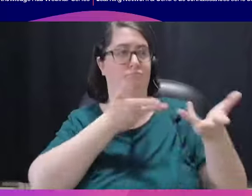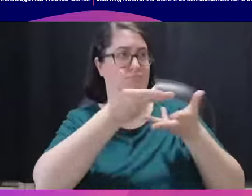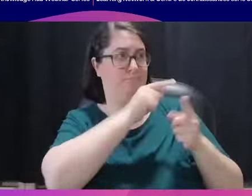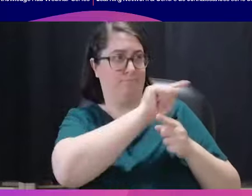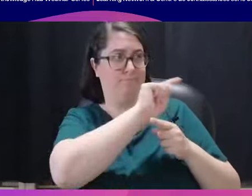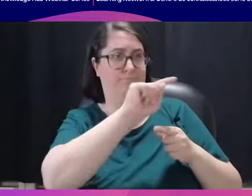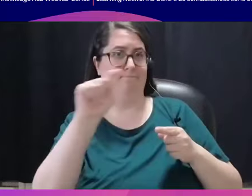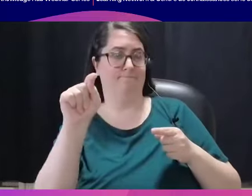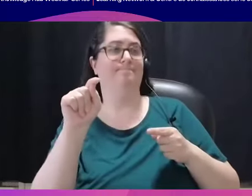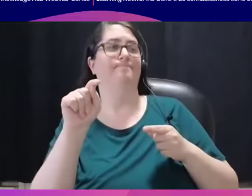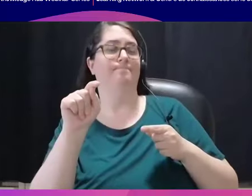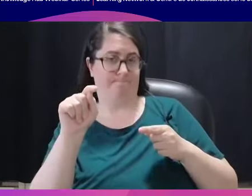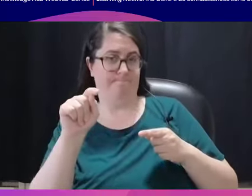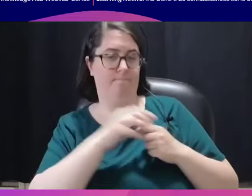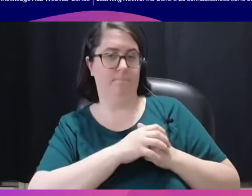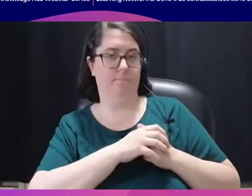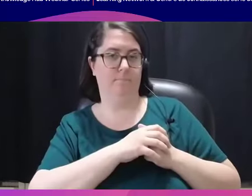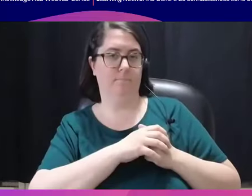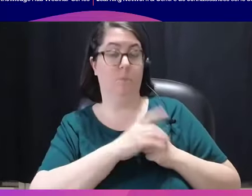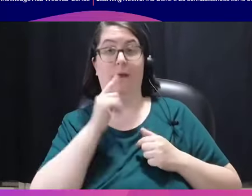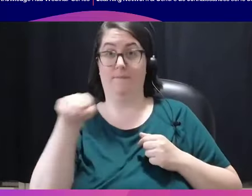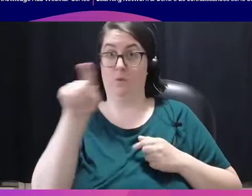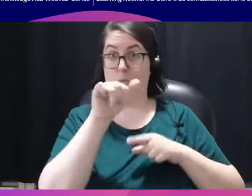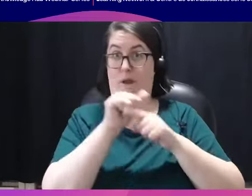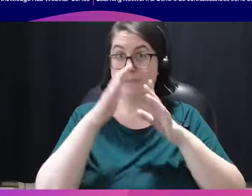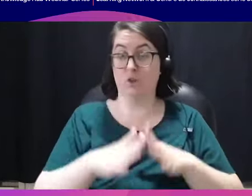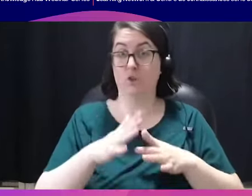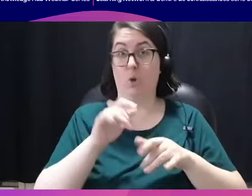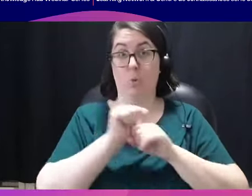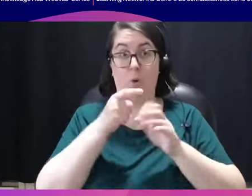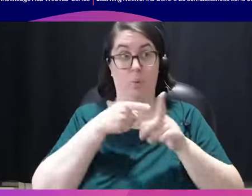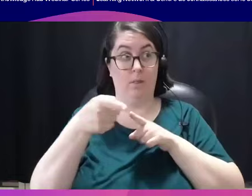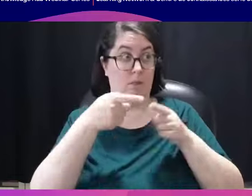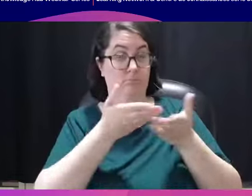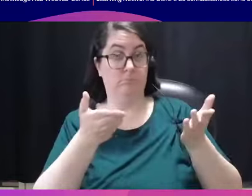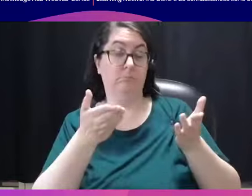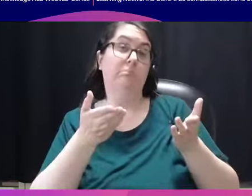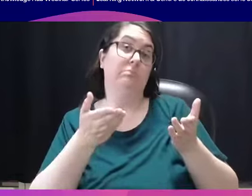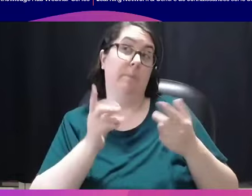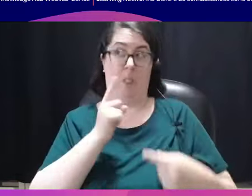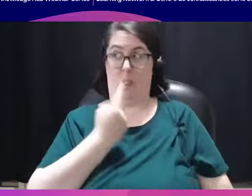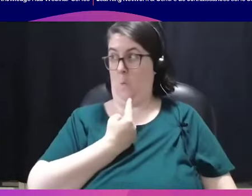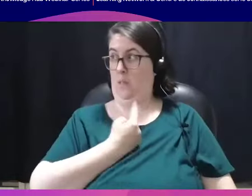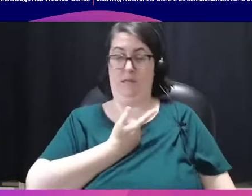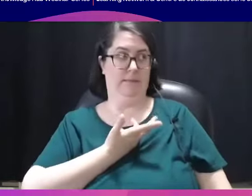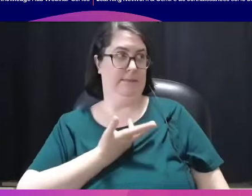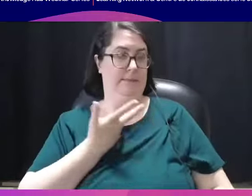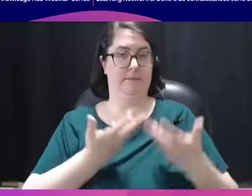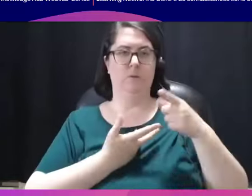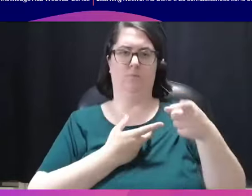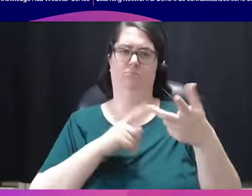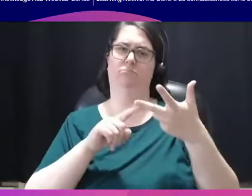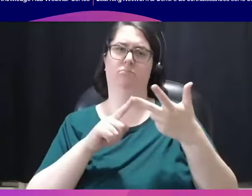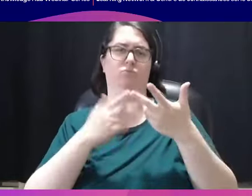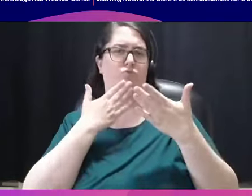extremism and radicalization. So if you're a practitioner working in this sphere, it can be lonely. And so this is an excellent